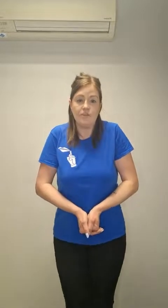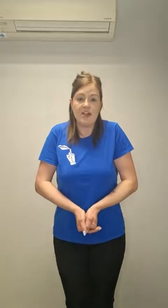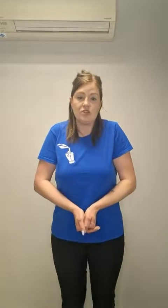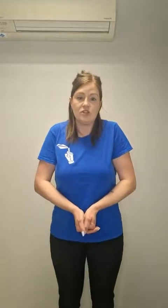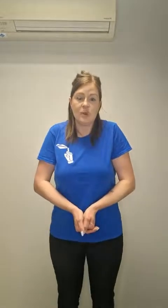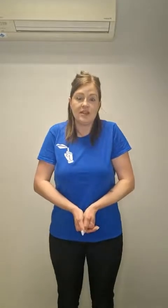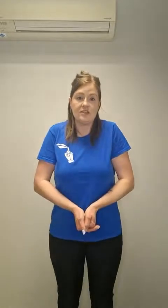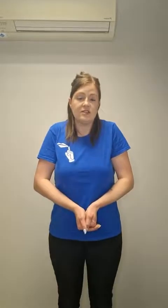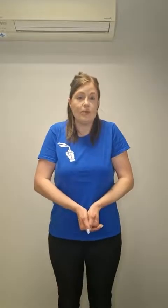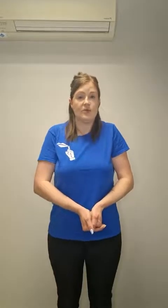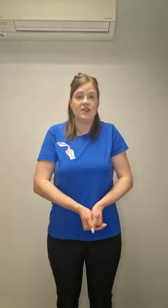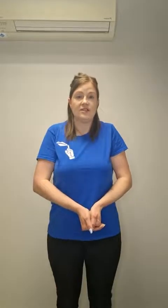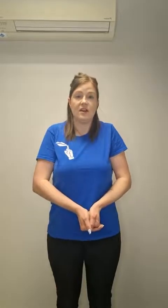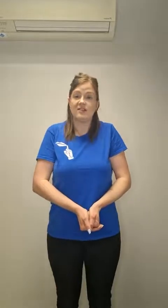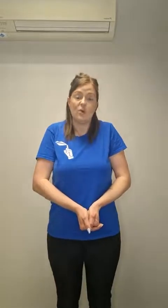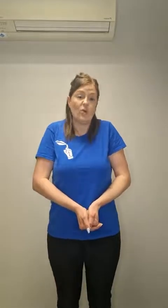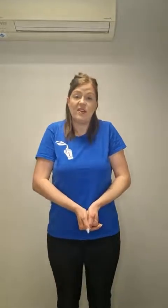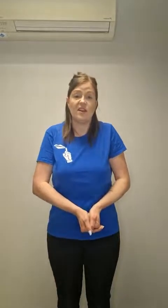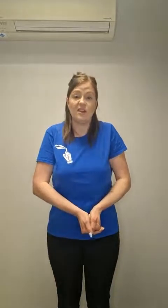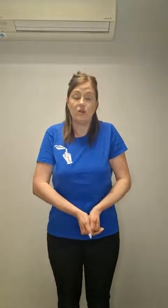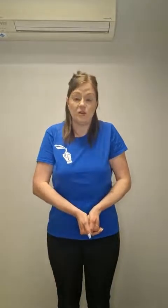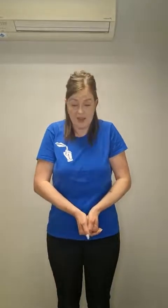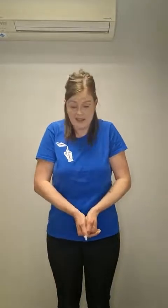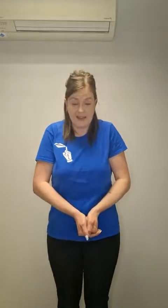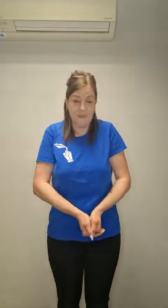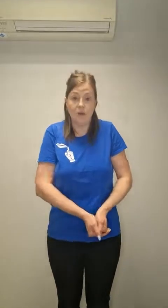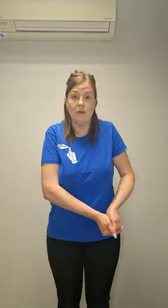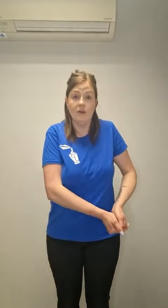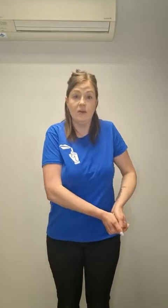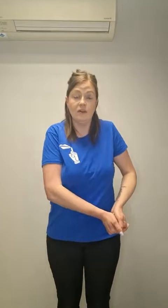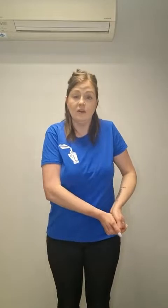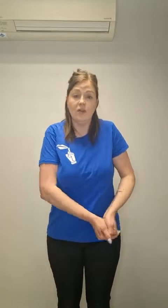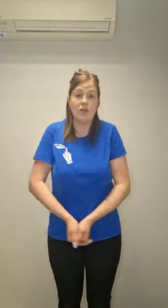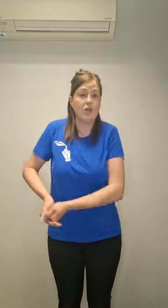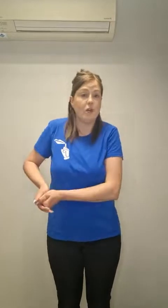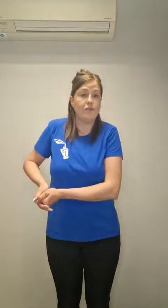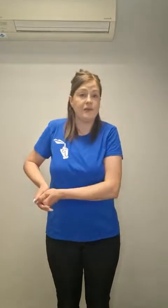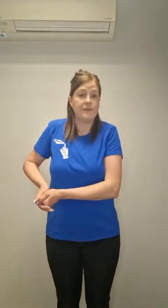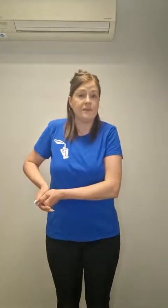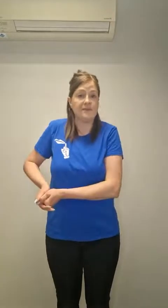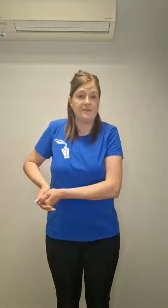formation swings to supporting side. So almost like you're hitting the ball. Golf.